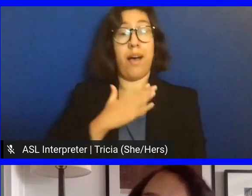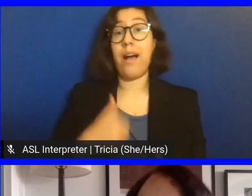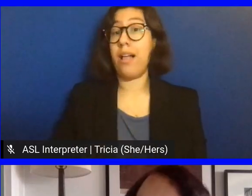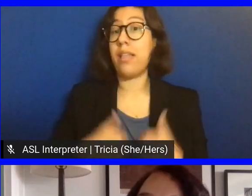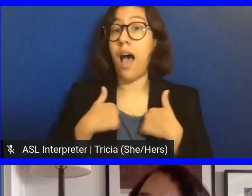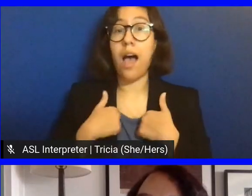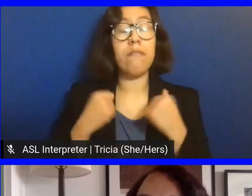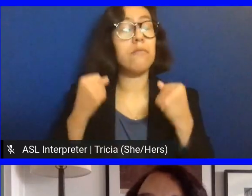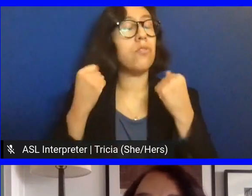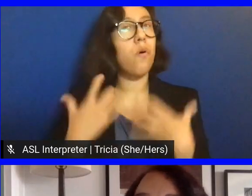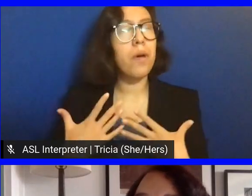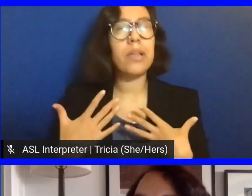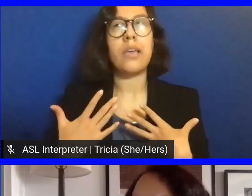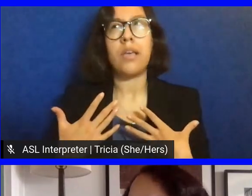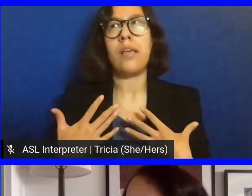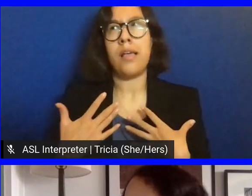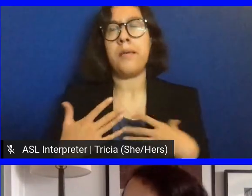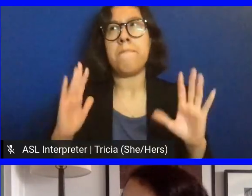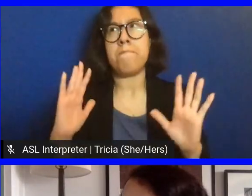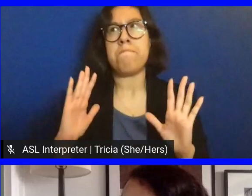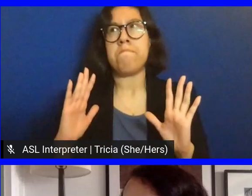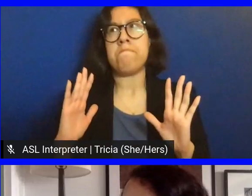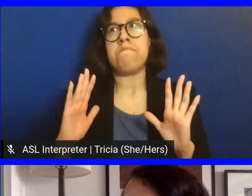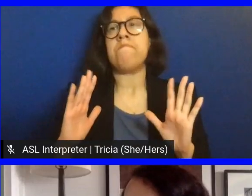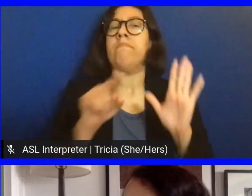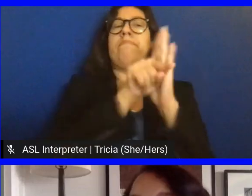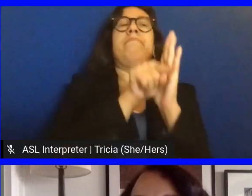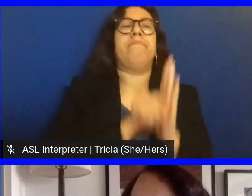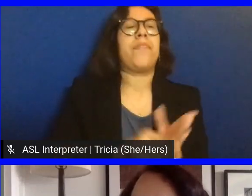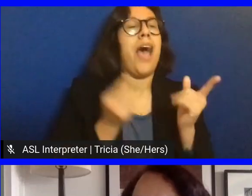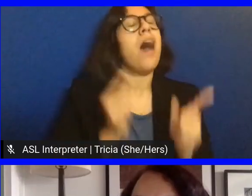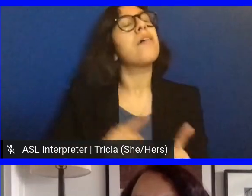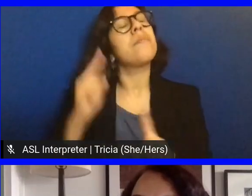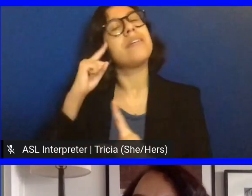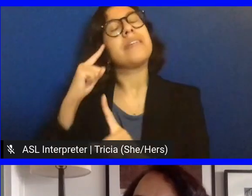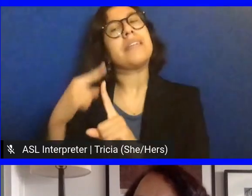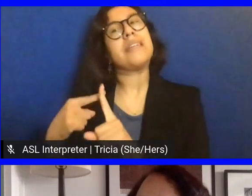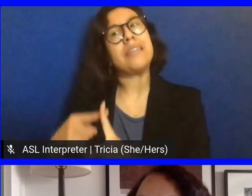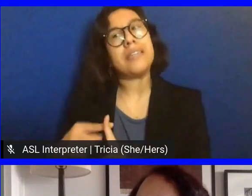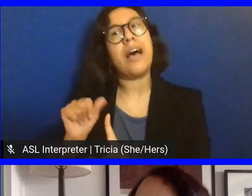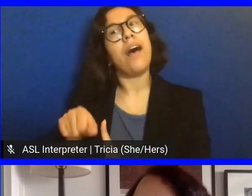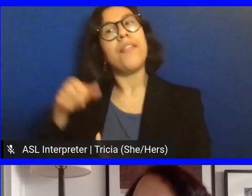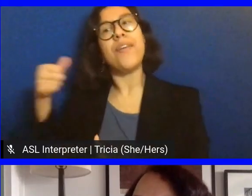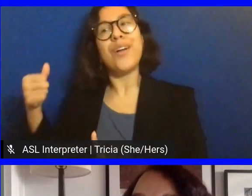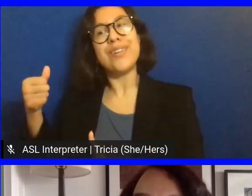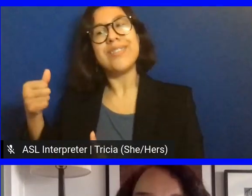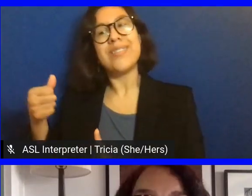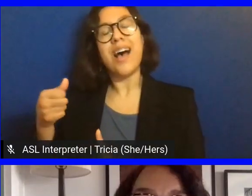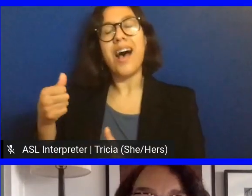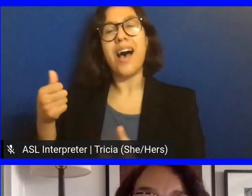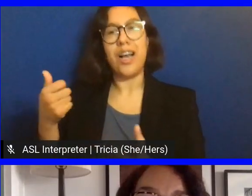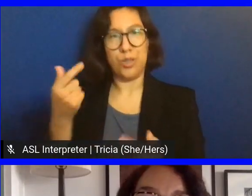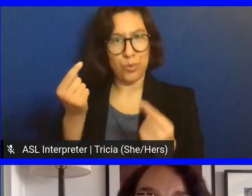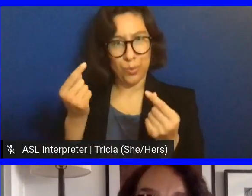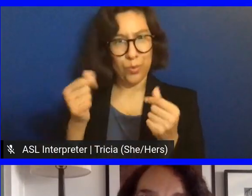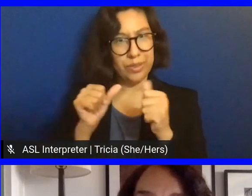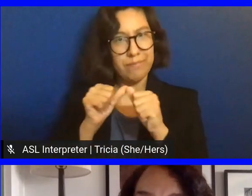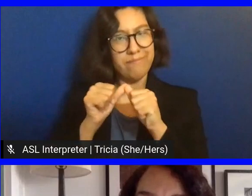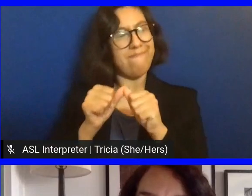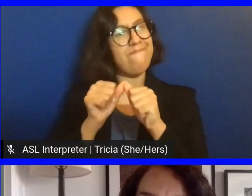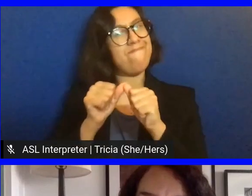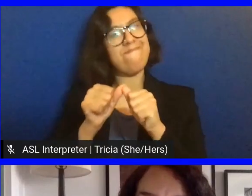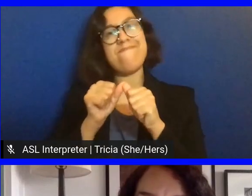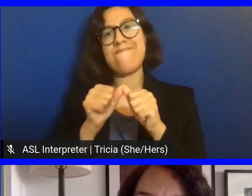are so many silver linings that maybe the metaphor is to be pushed back on, that it's